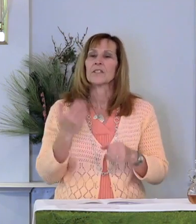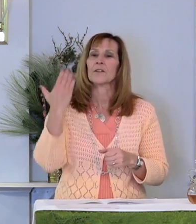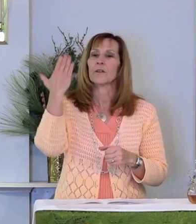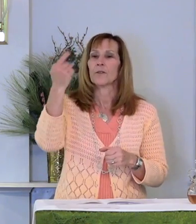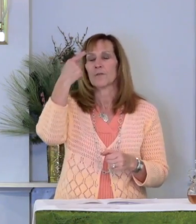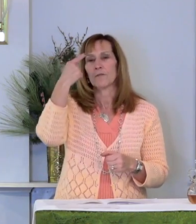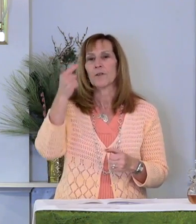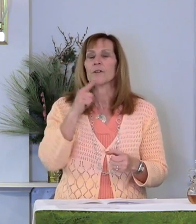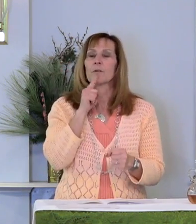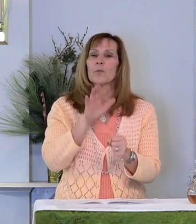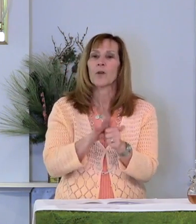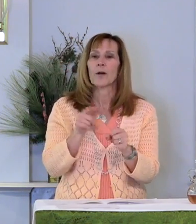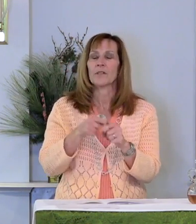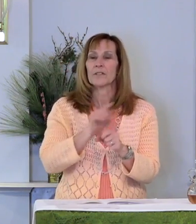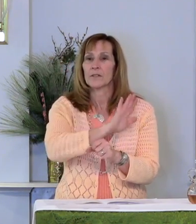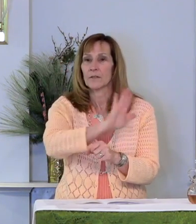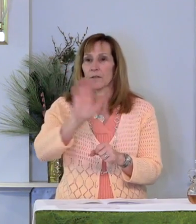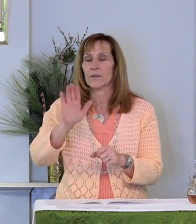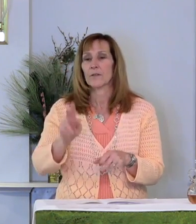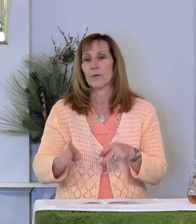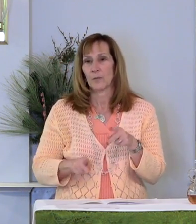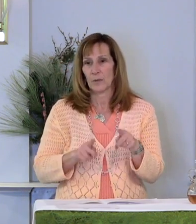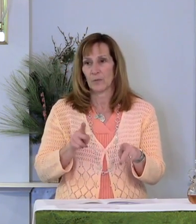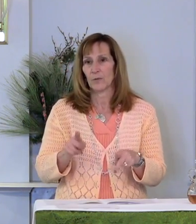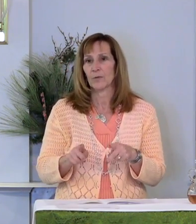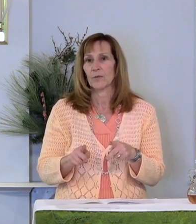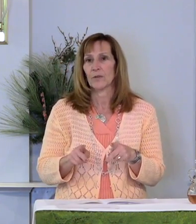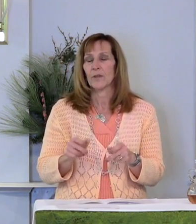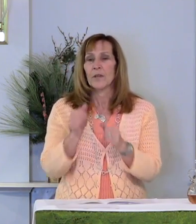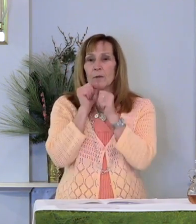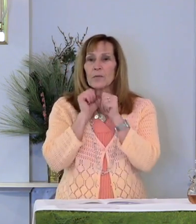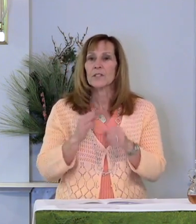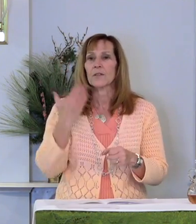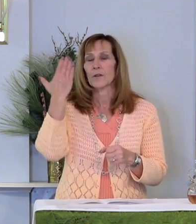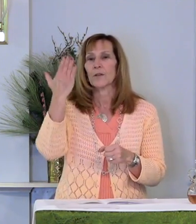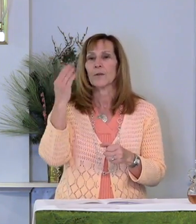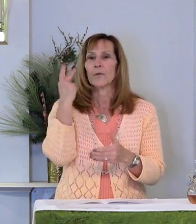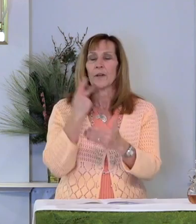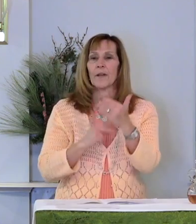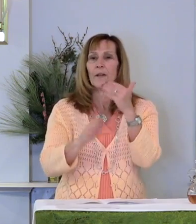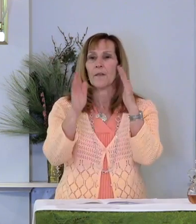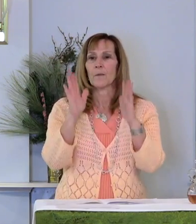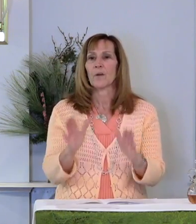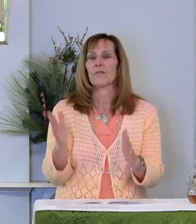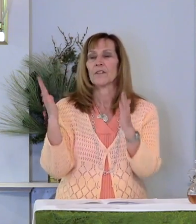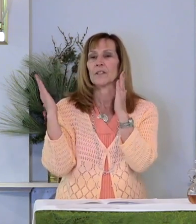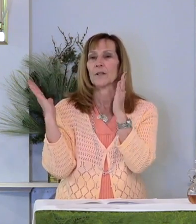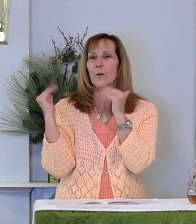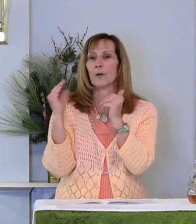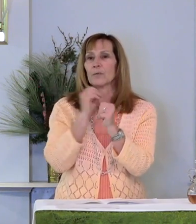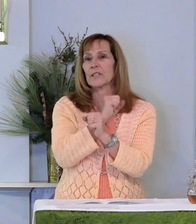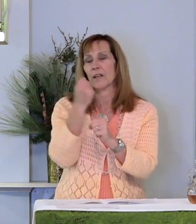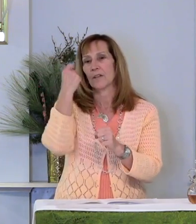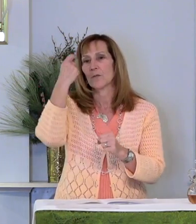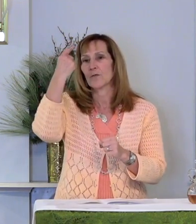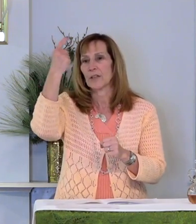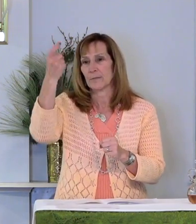are you for your promise to your people. Blessed are you in the prophets' hopes and dreams.